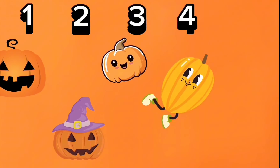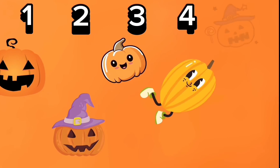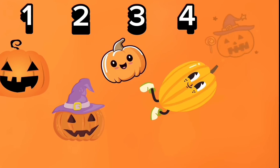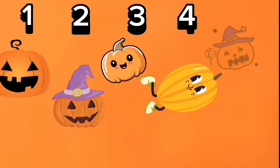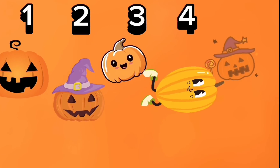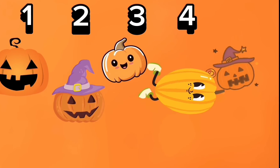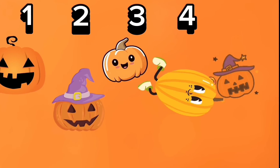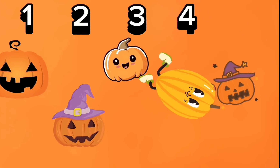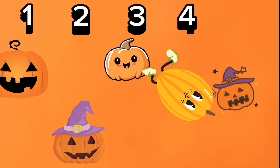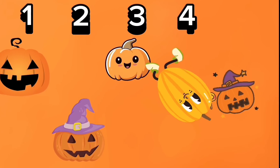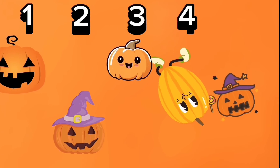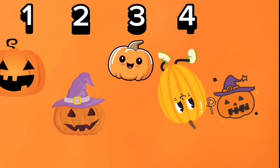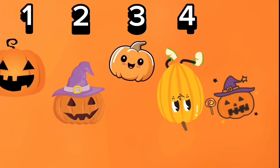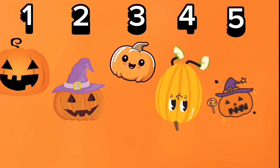cuatro, cinco.